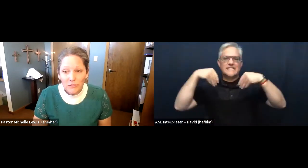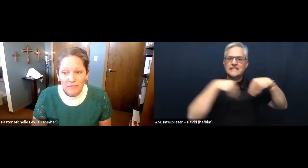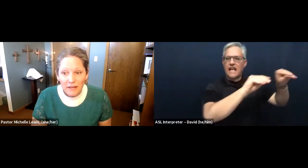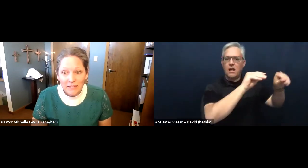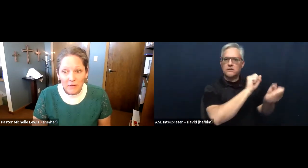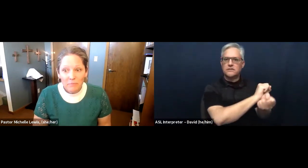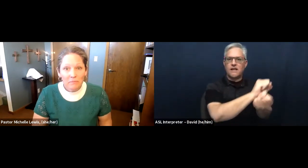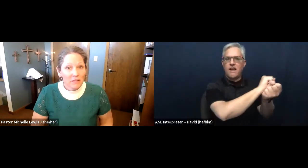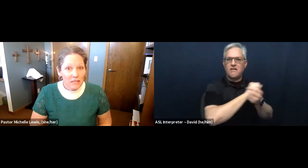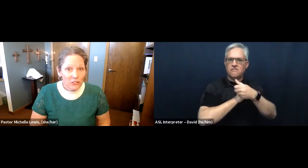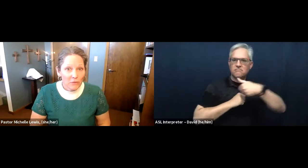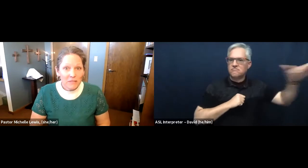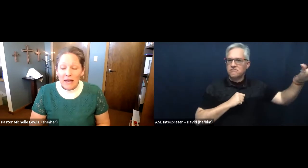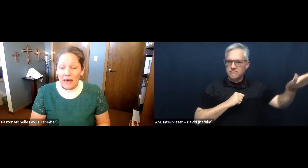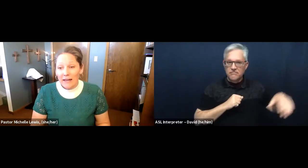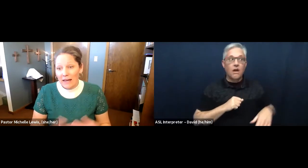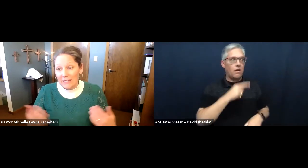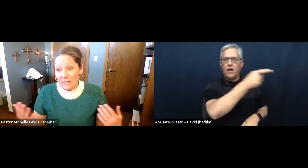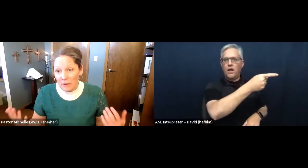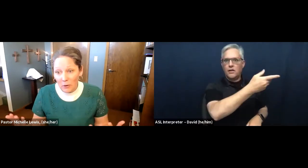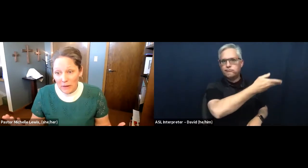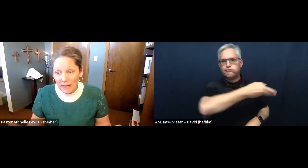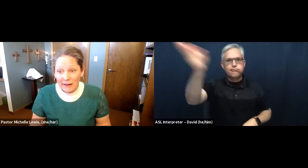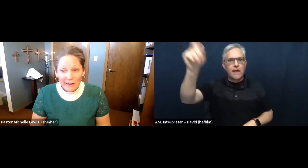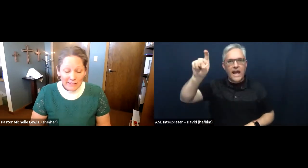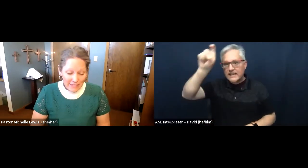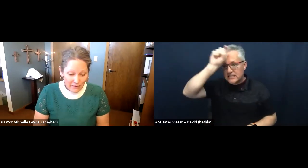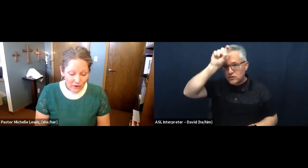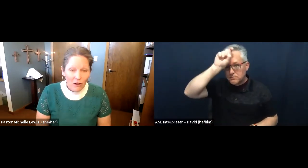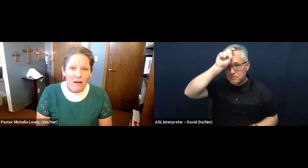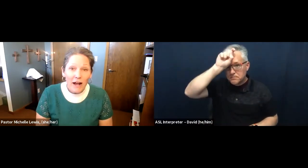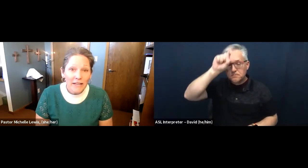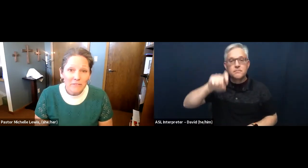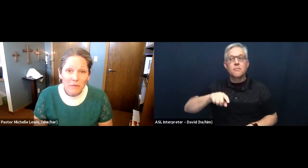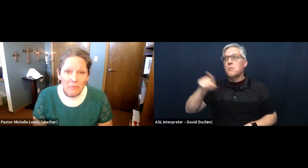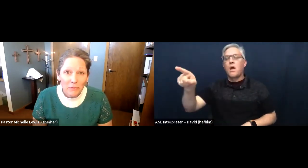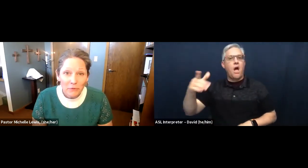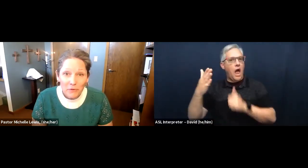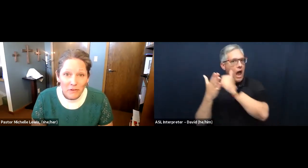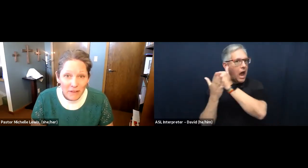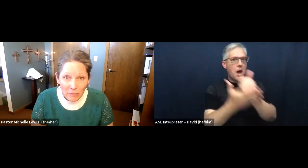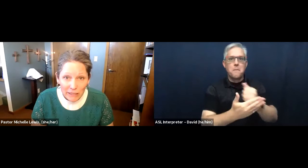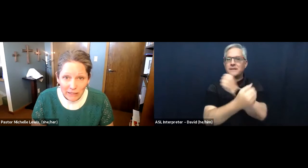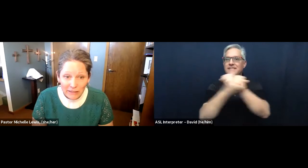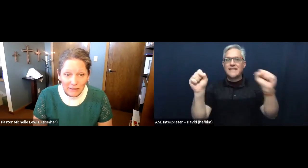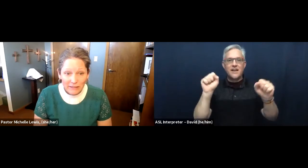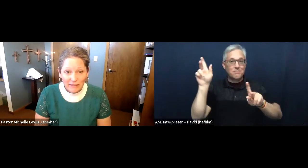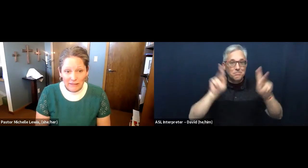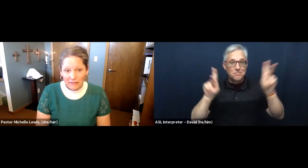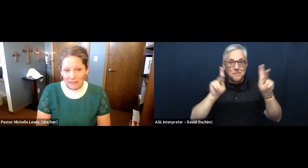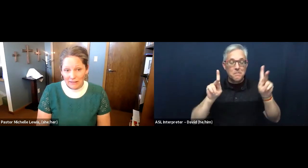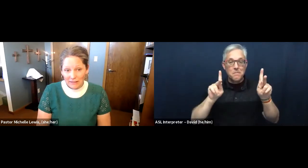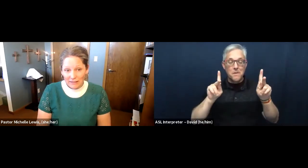Because Joseph ends up in Egypt and ends up helping save all kinds of people through a famine.